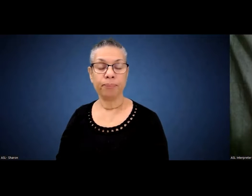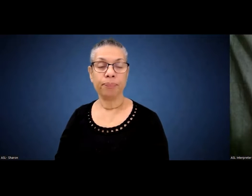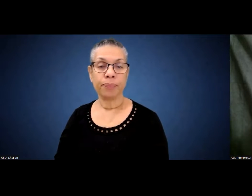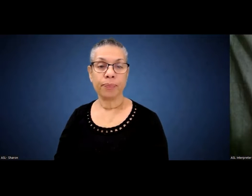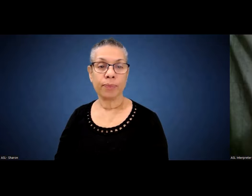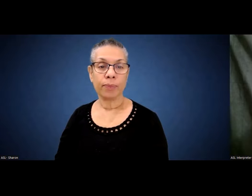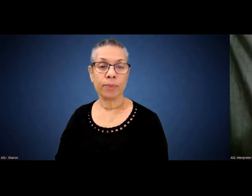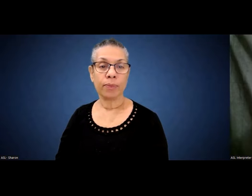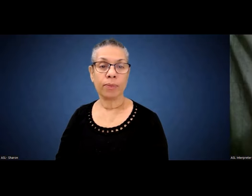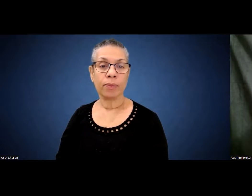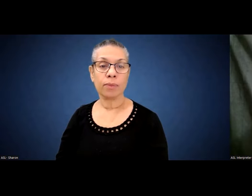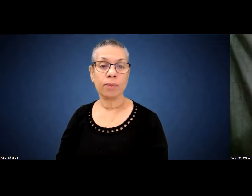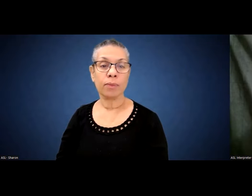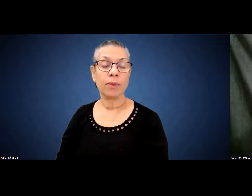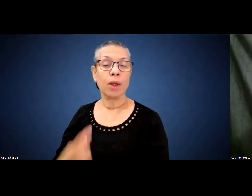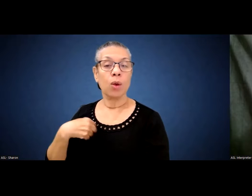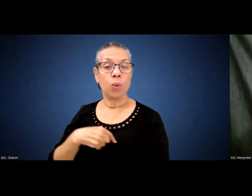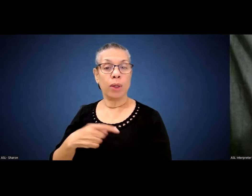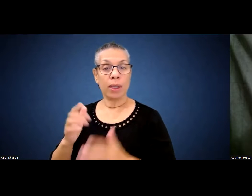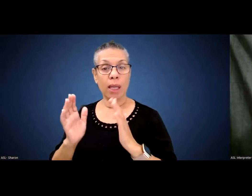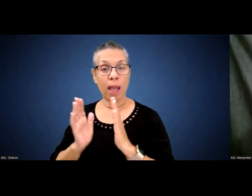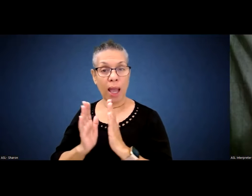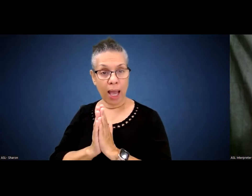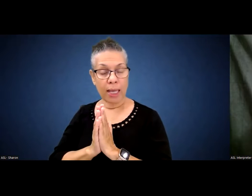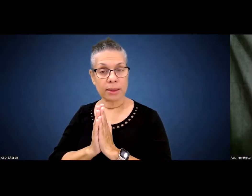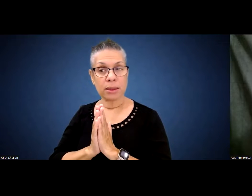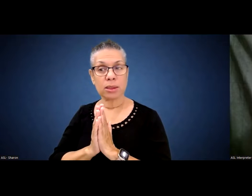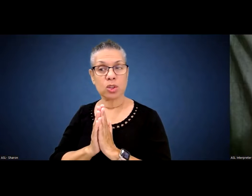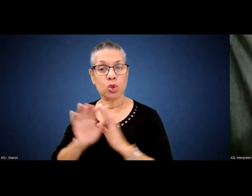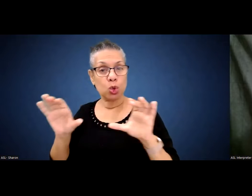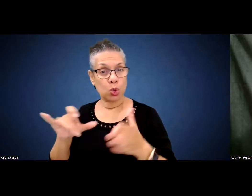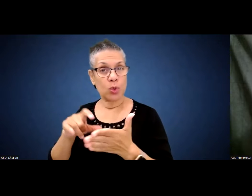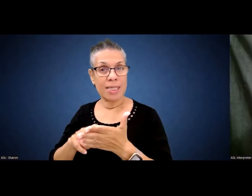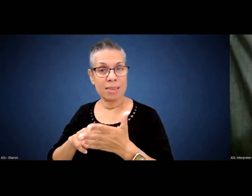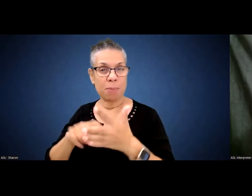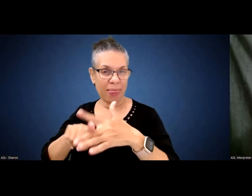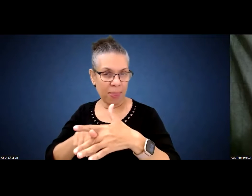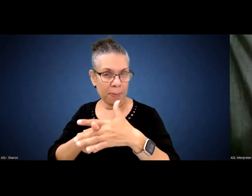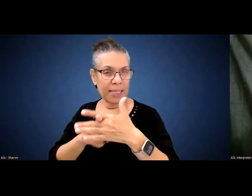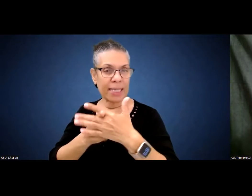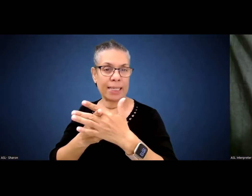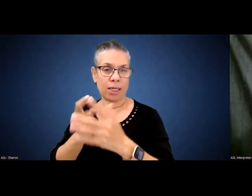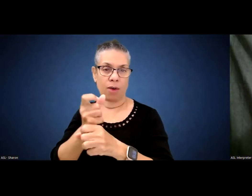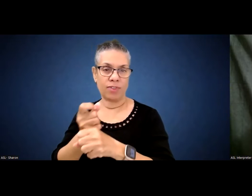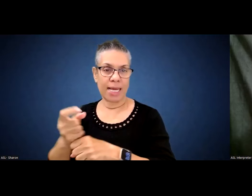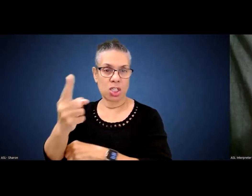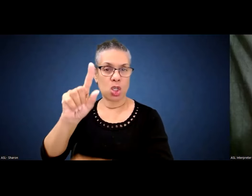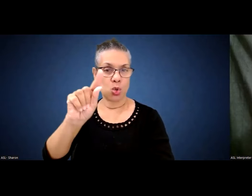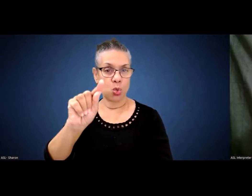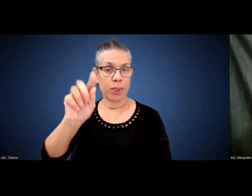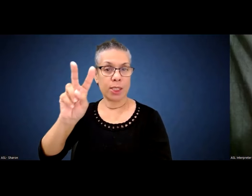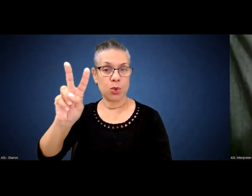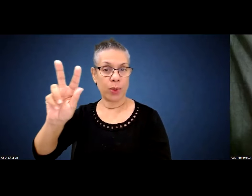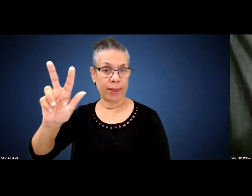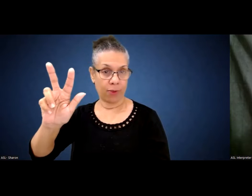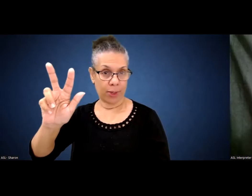We've asked that they do so by early next year. And